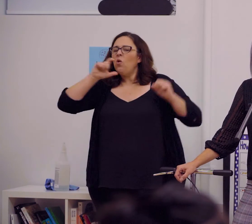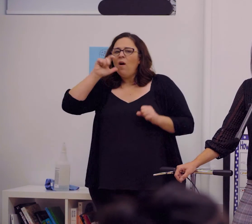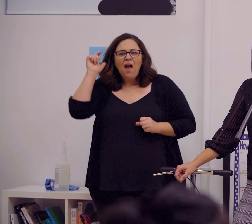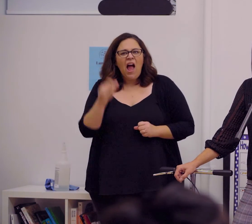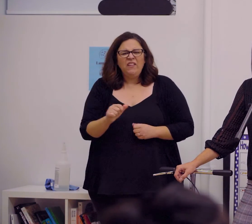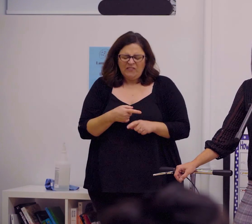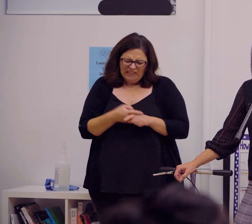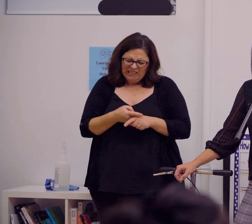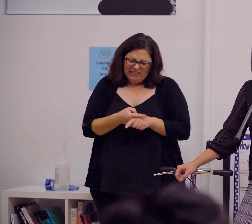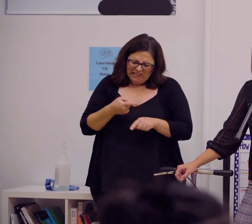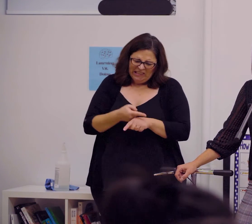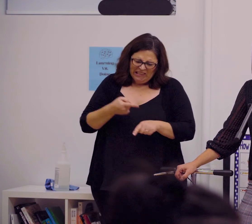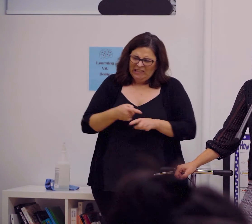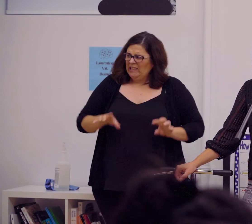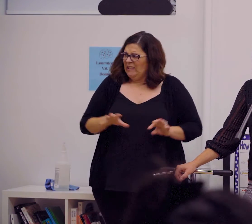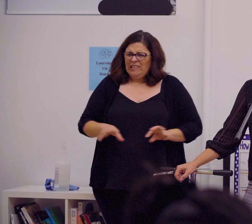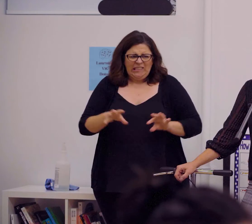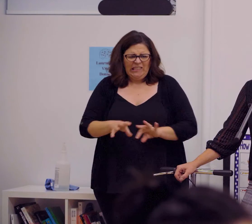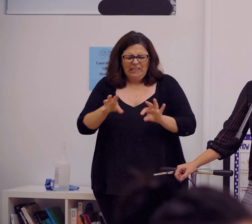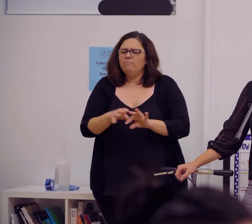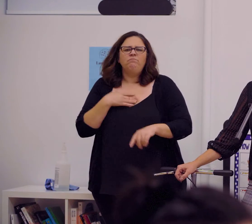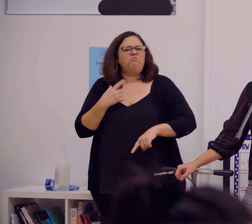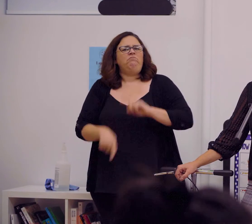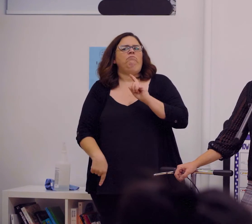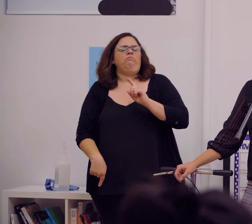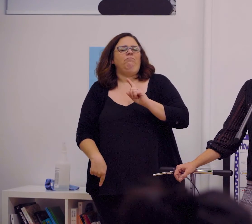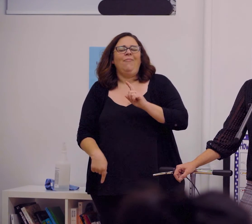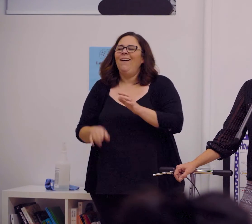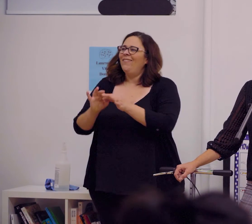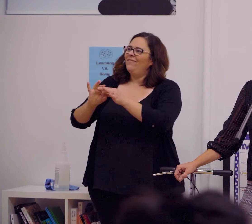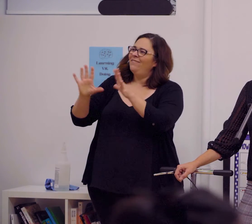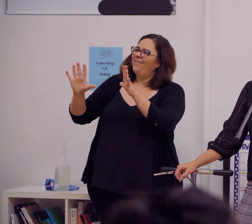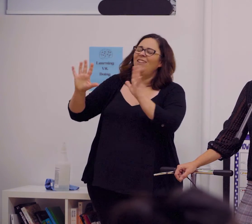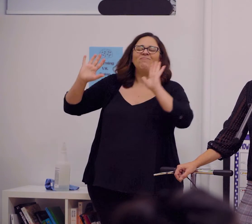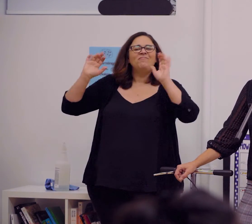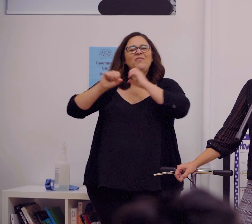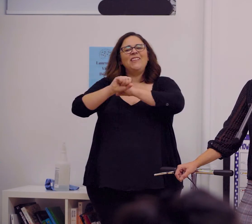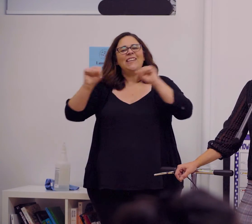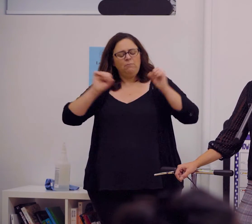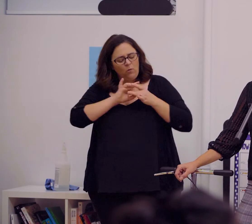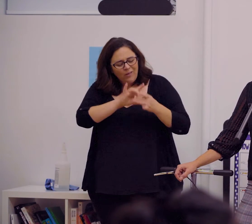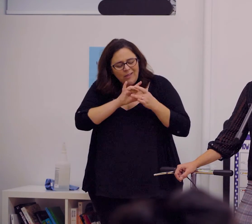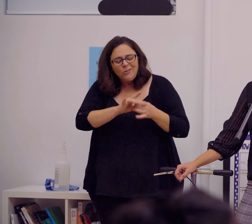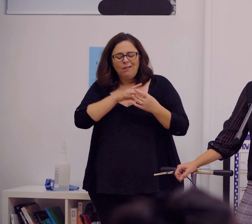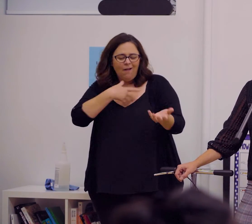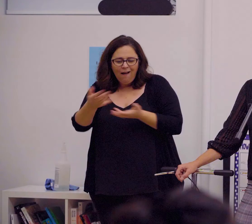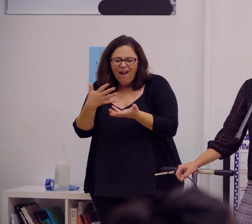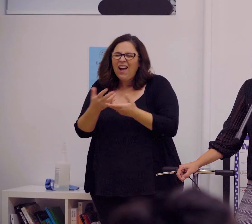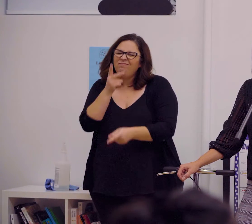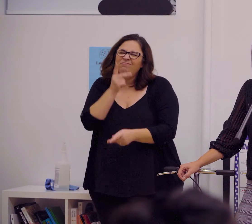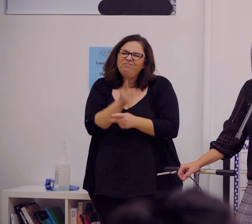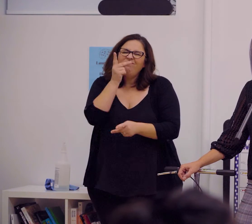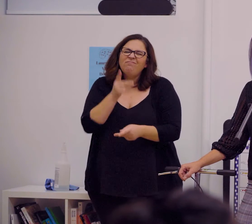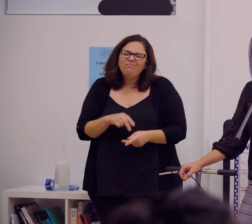go against what I believed in and what I'd been taught. The relationships I had with communities and peoples were going to remain intact,